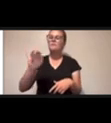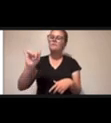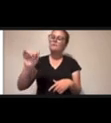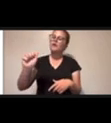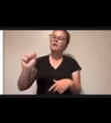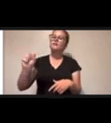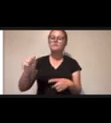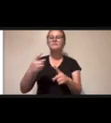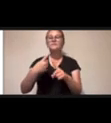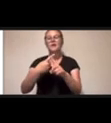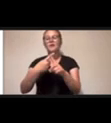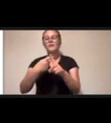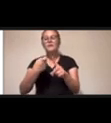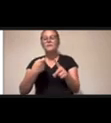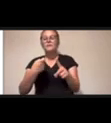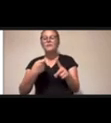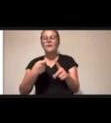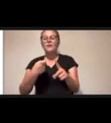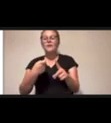from